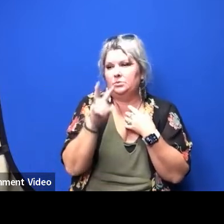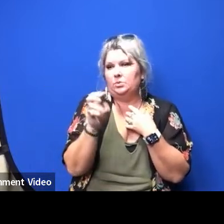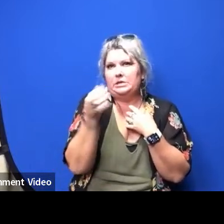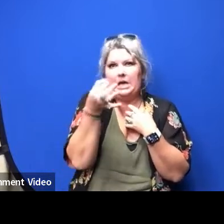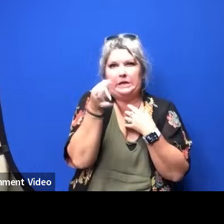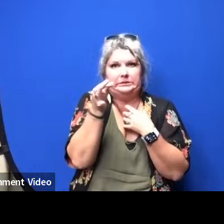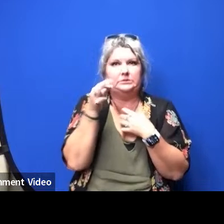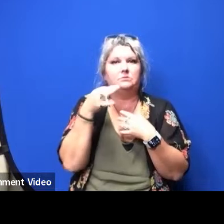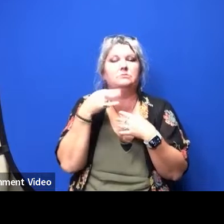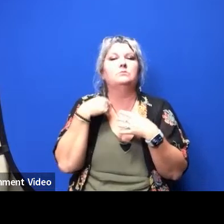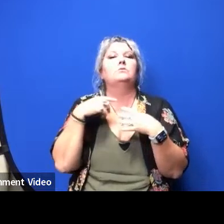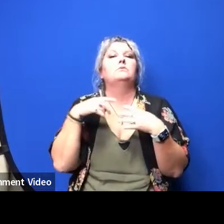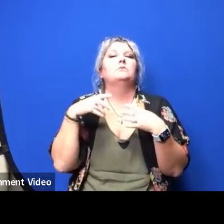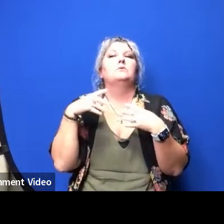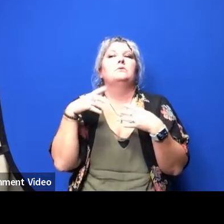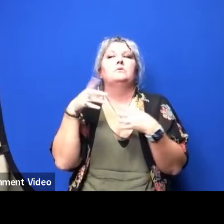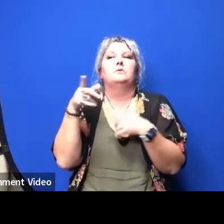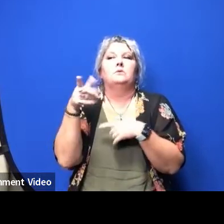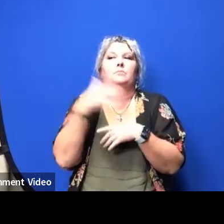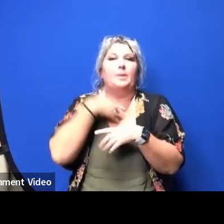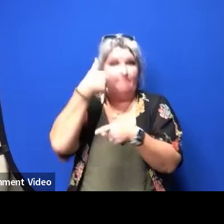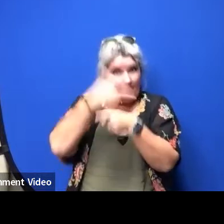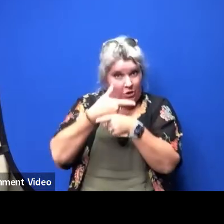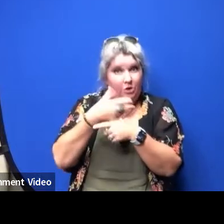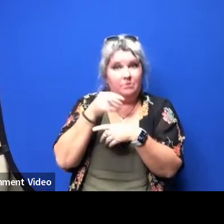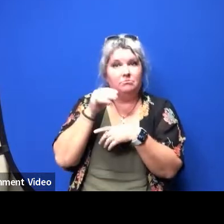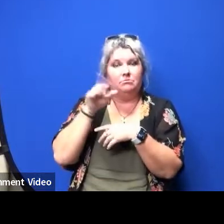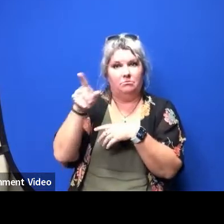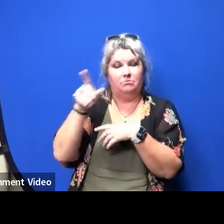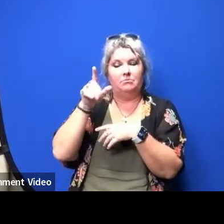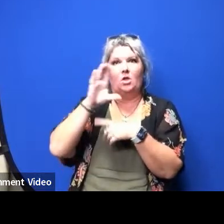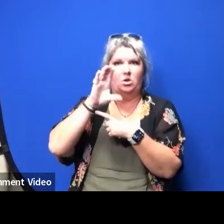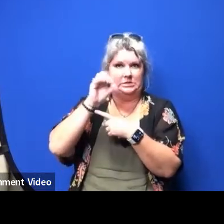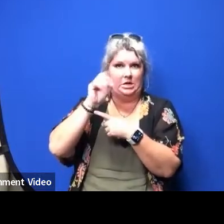And then fast forward to about 2019,